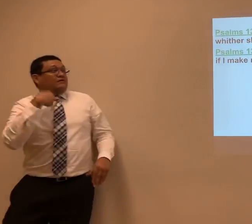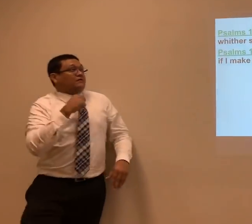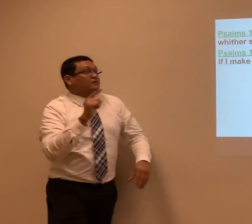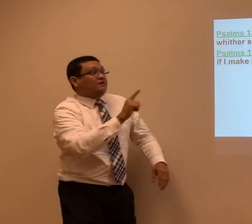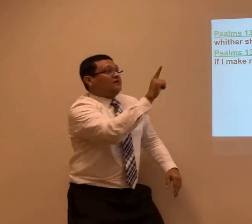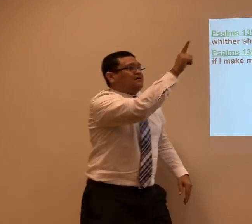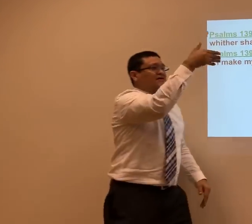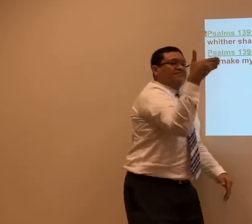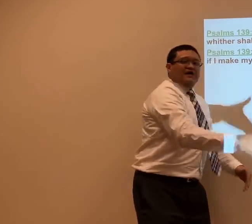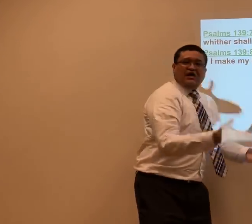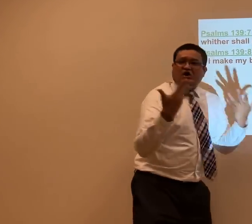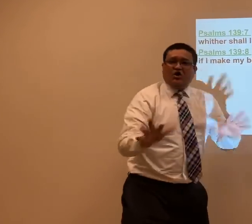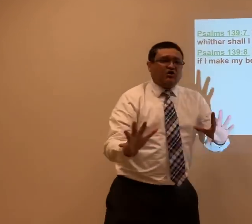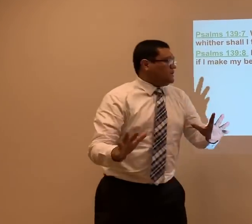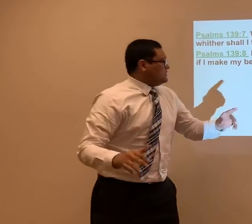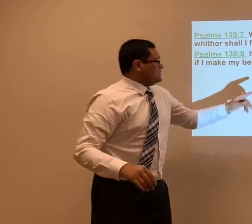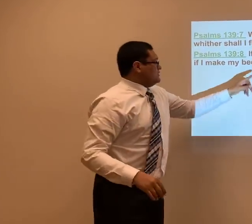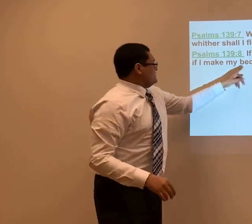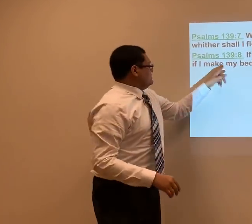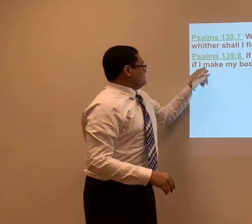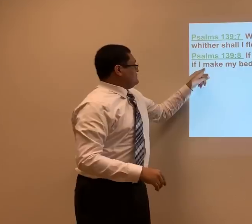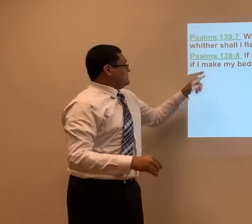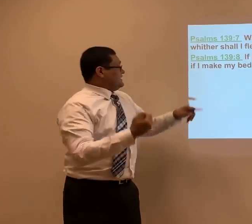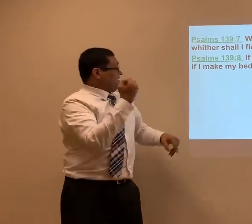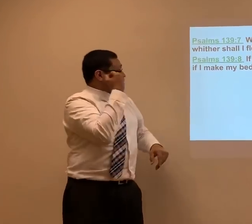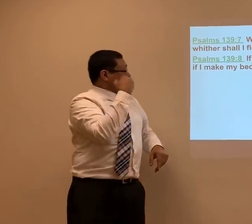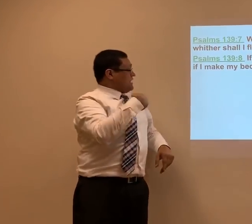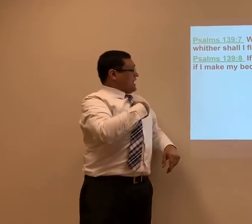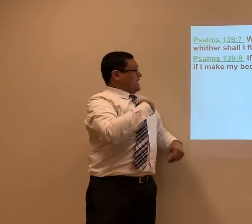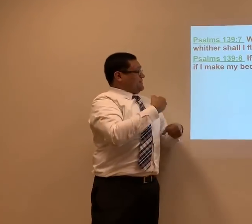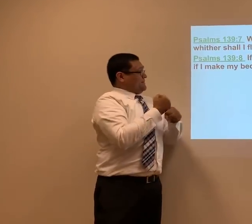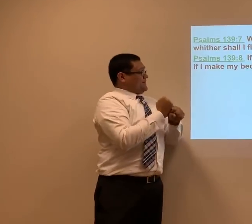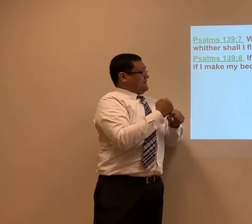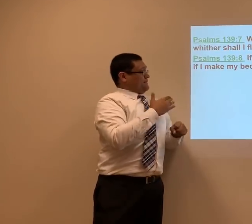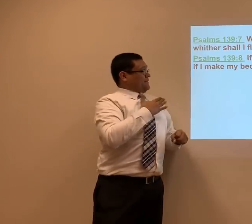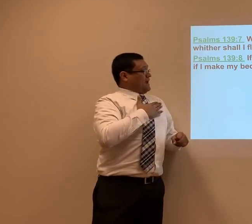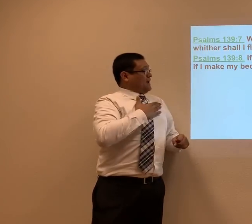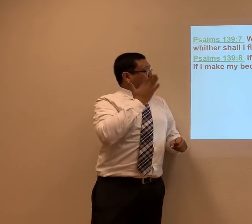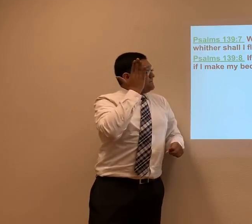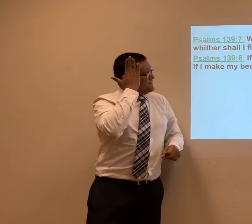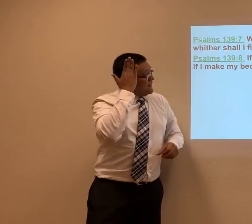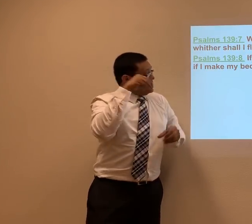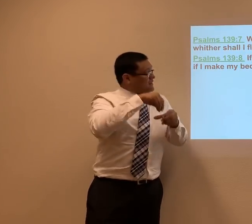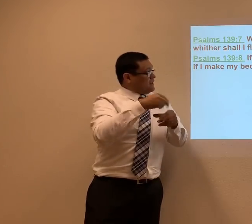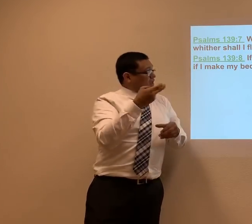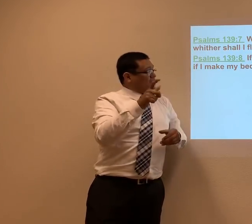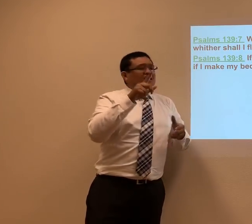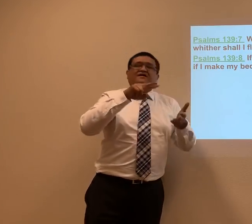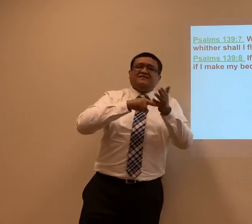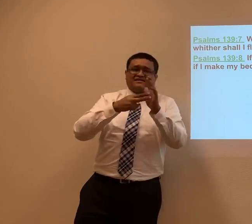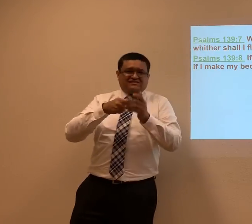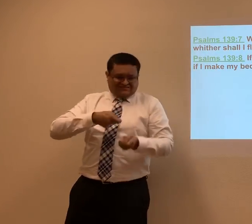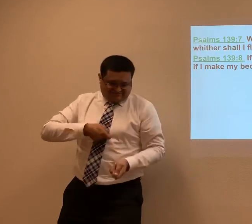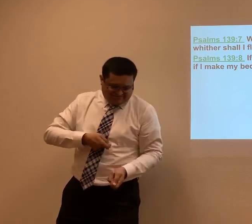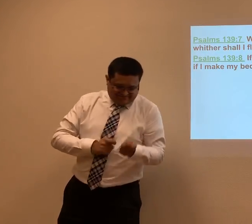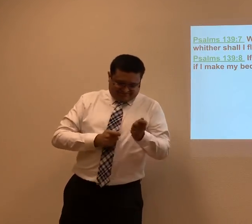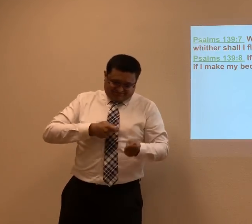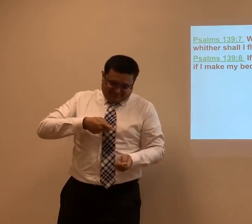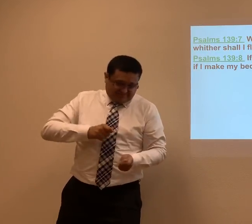You're there. No matter where I go, you're there. He knew that. And he says, if I make my bed in hell, that means